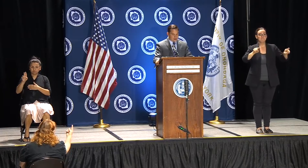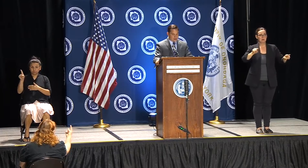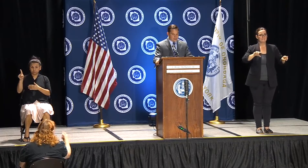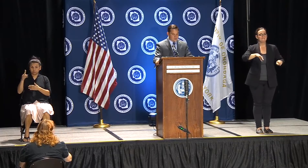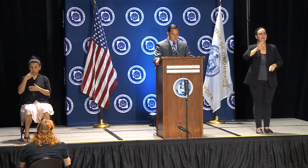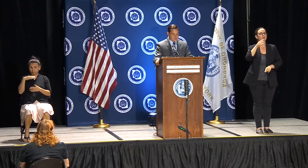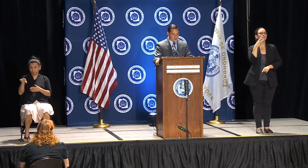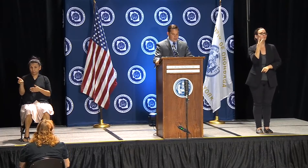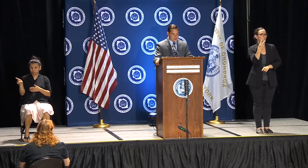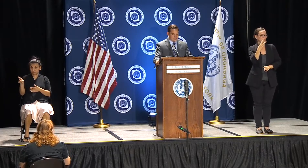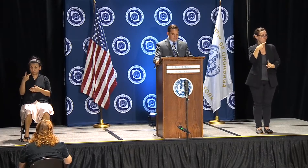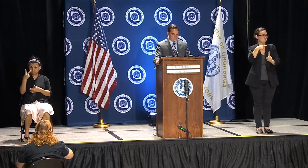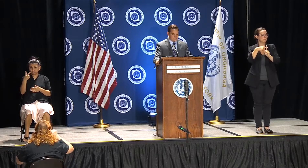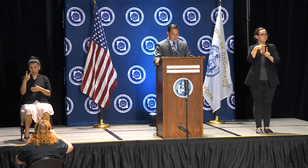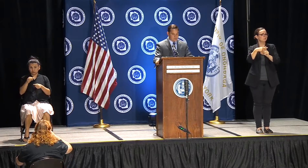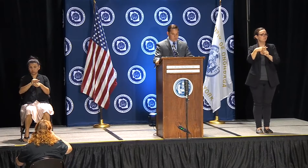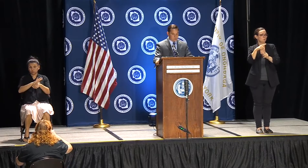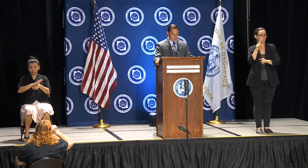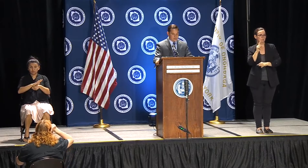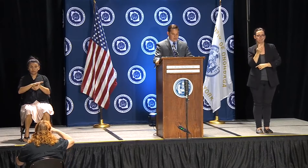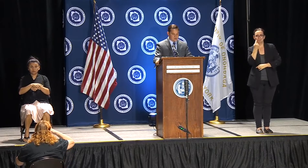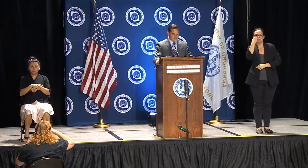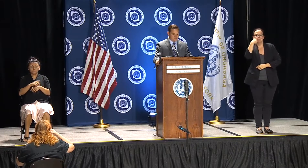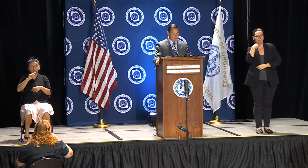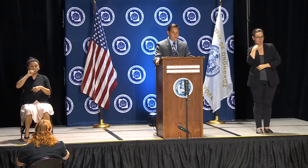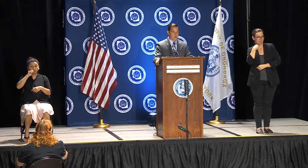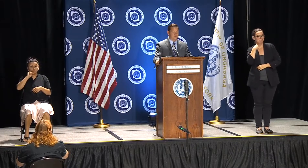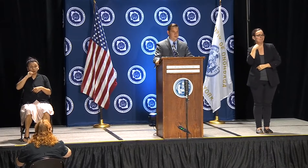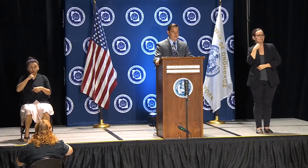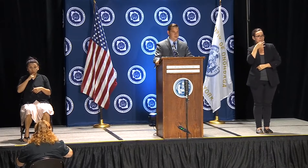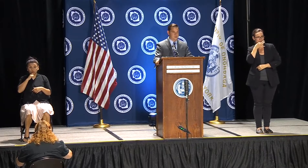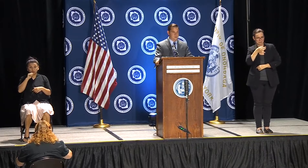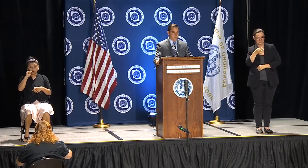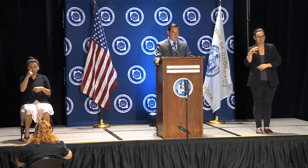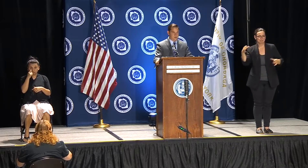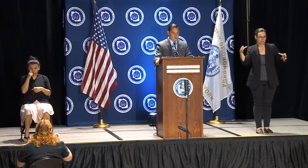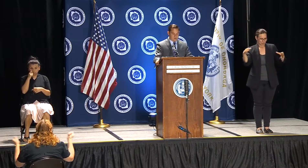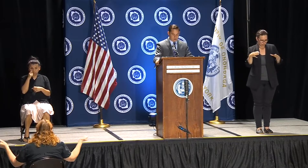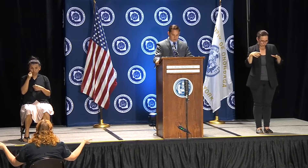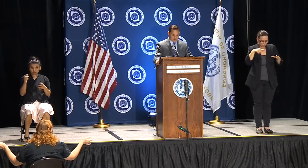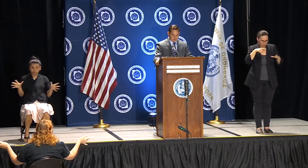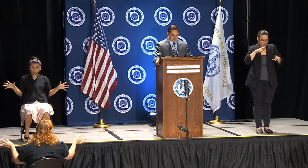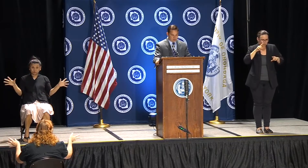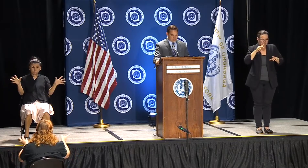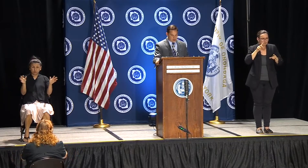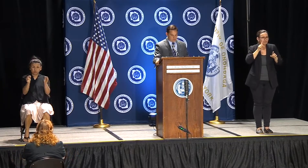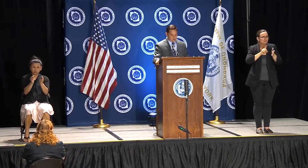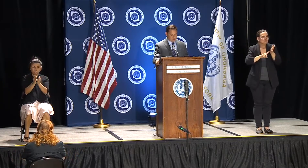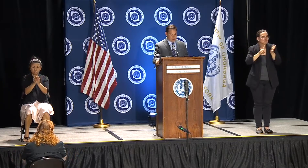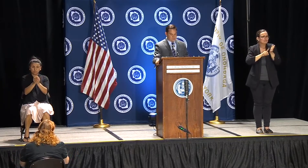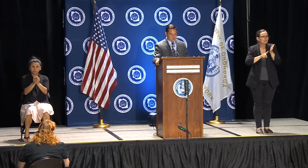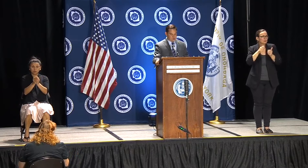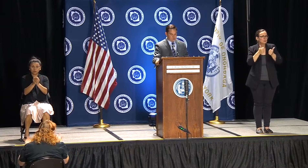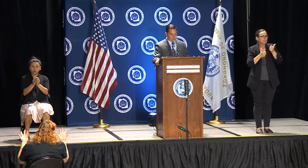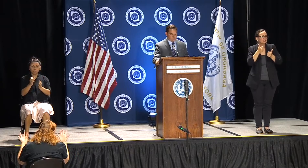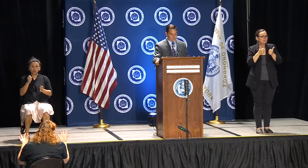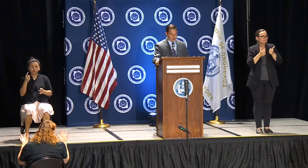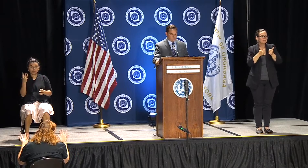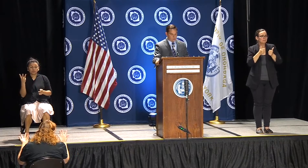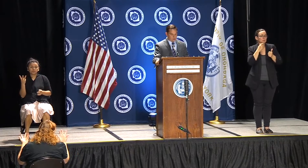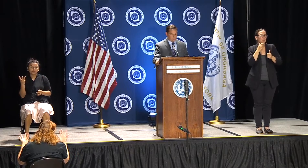combine our nasal, diagnostic, and pooled tests, so all the tests in the community, our 7-day average drops